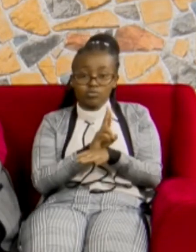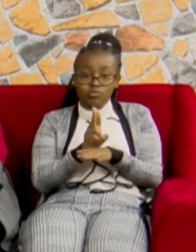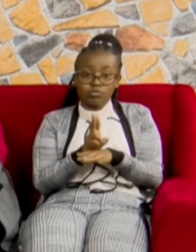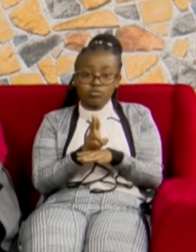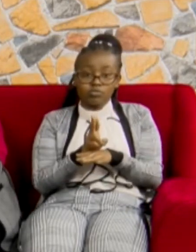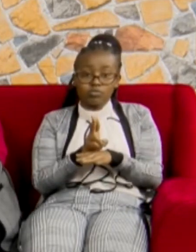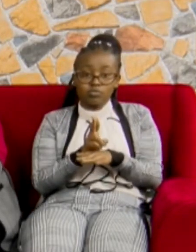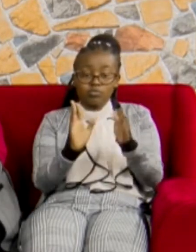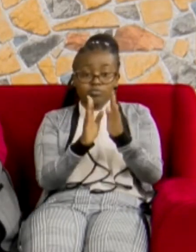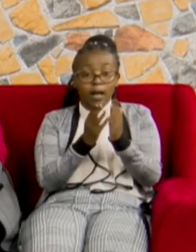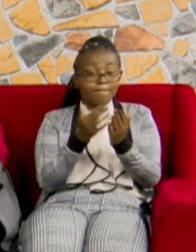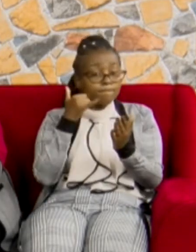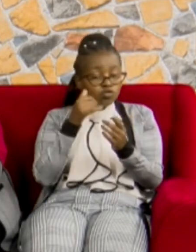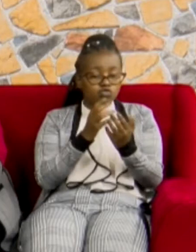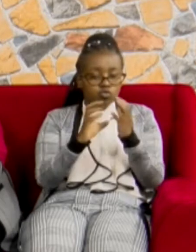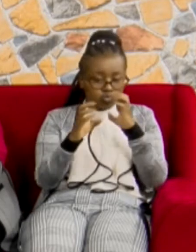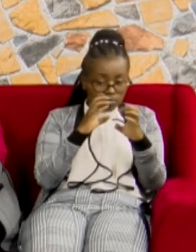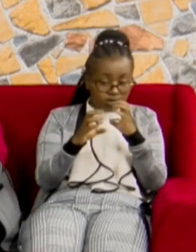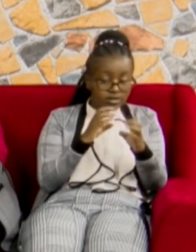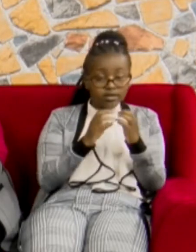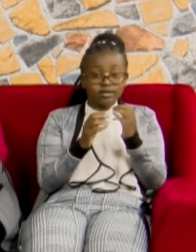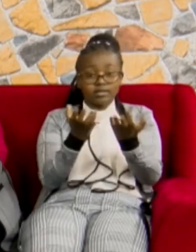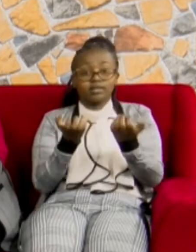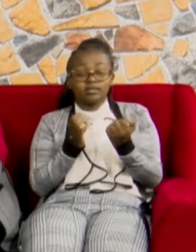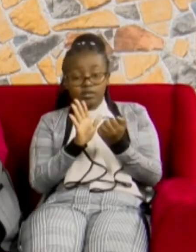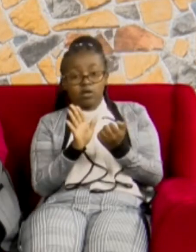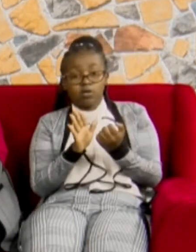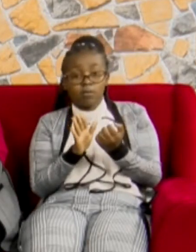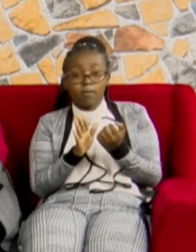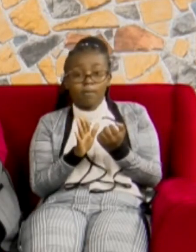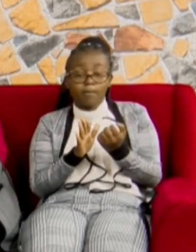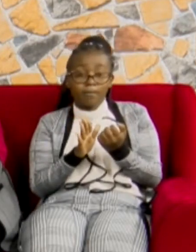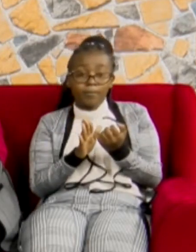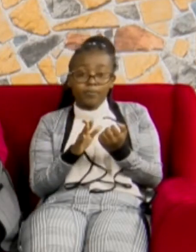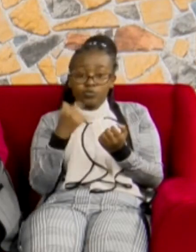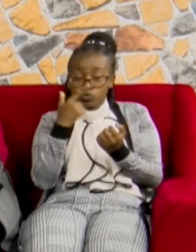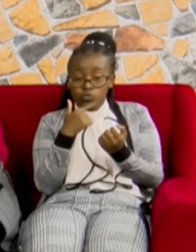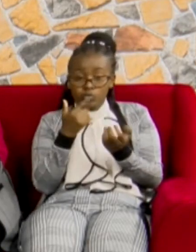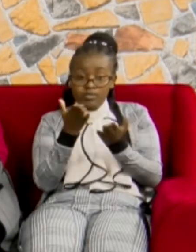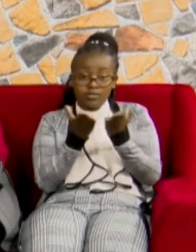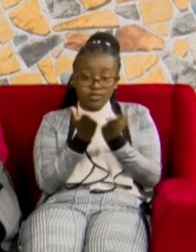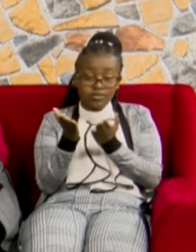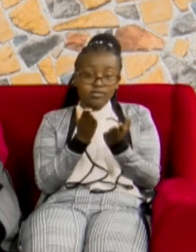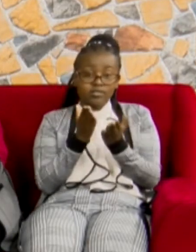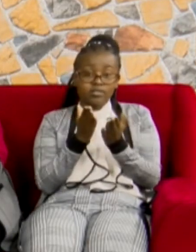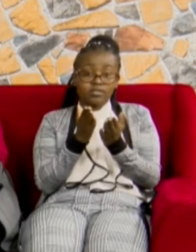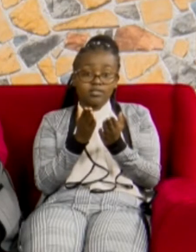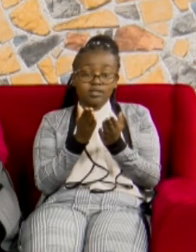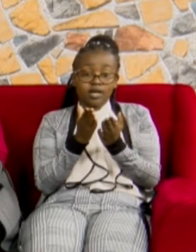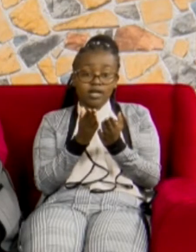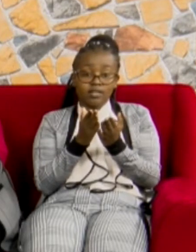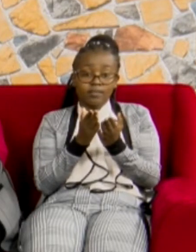the iPad to communicate their needs. And there are services that are predominantly for